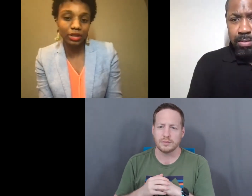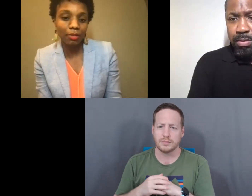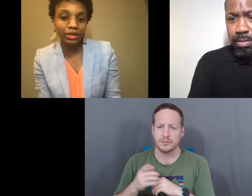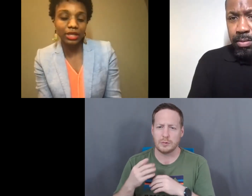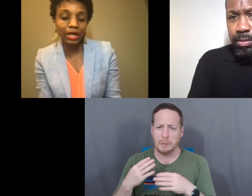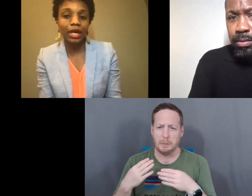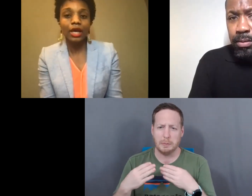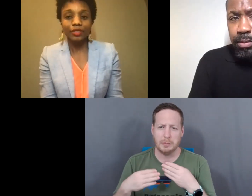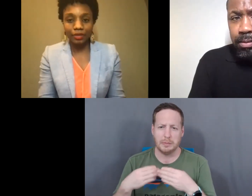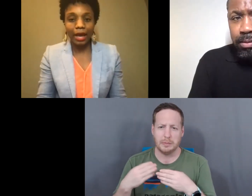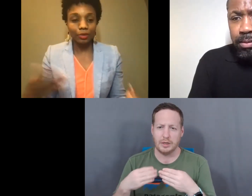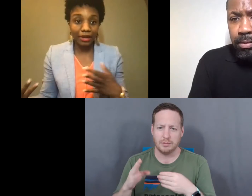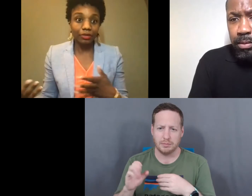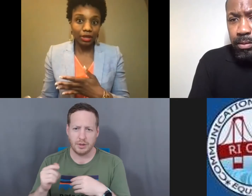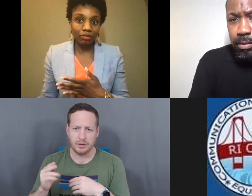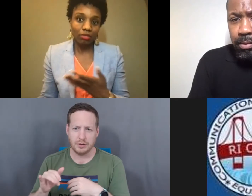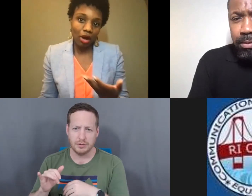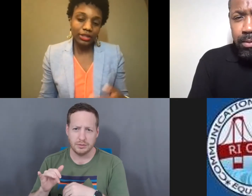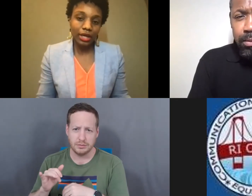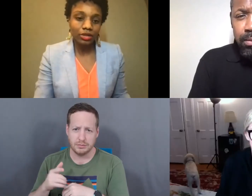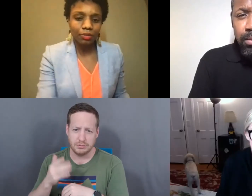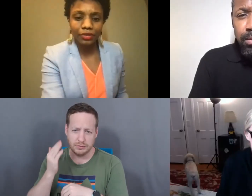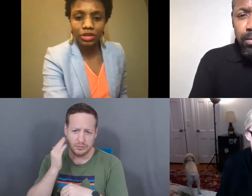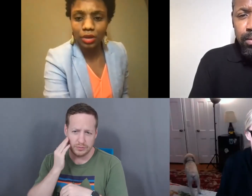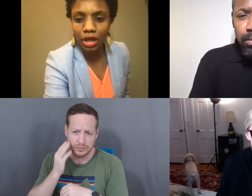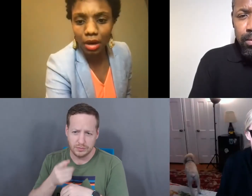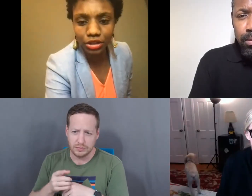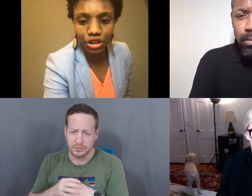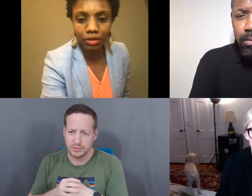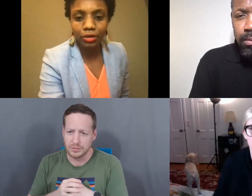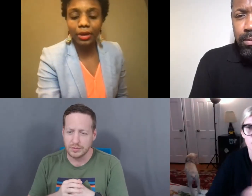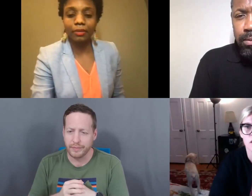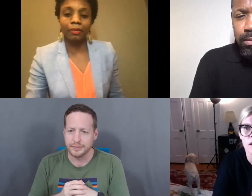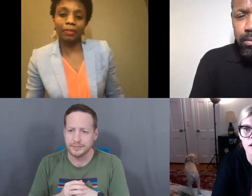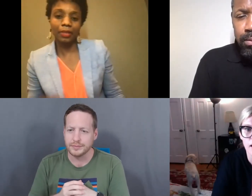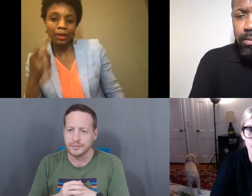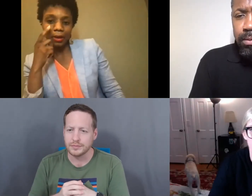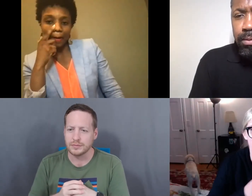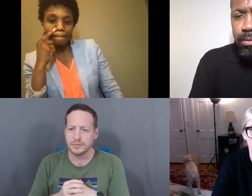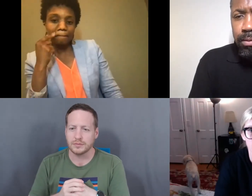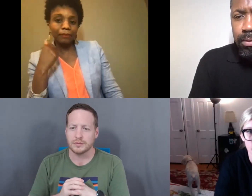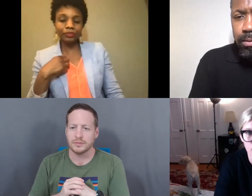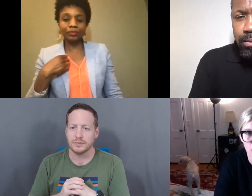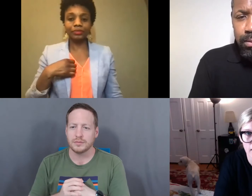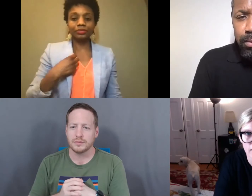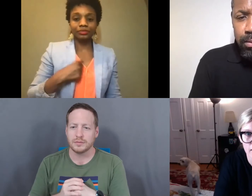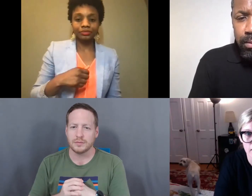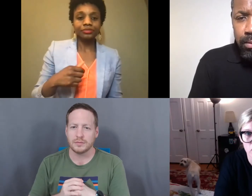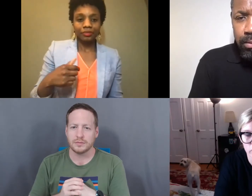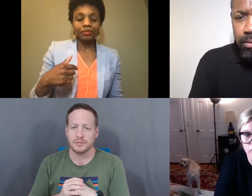come on site, then that would make the meeting on site. So Bethany, did you want to come on and share a little bit? I am still contacting the